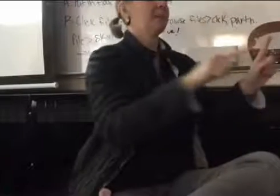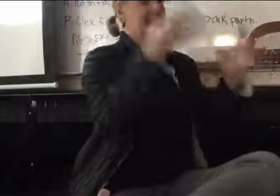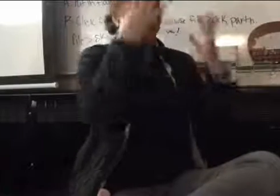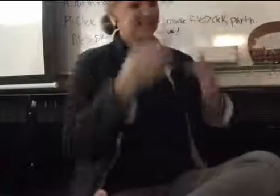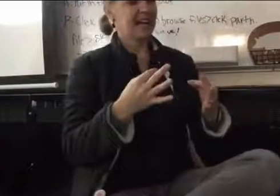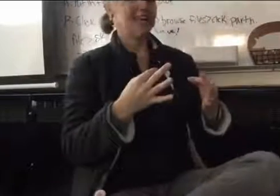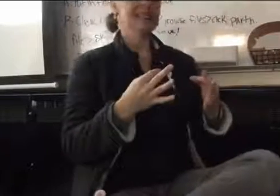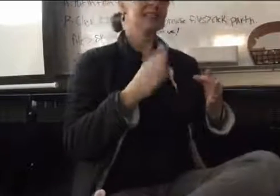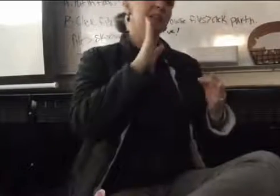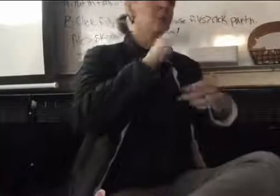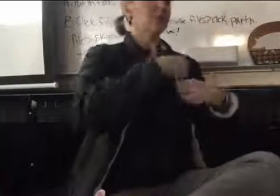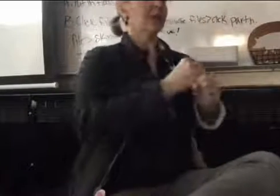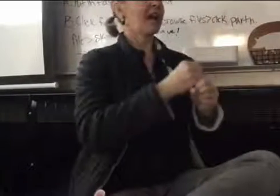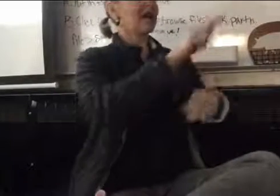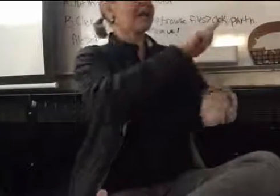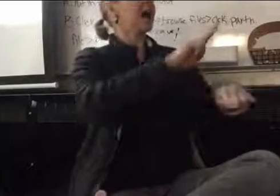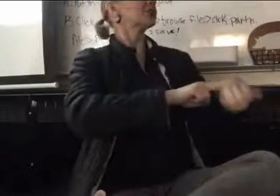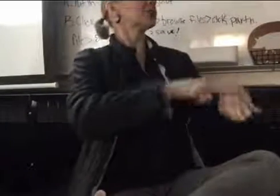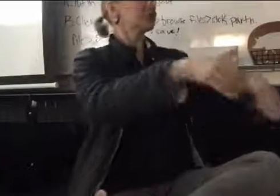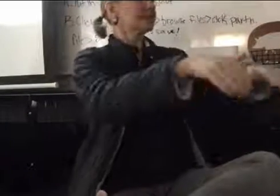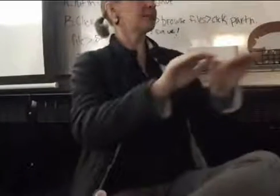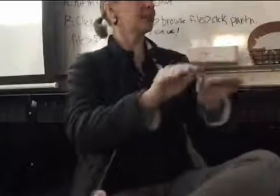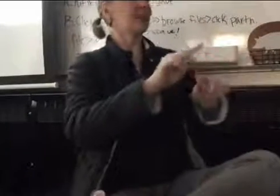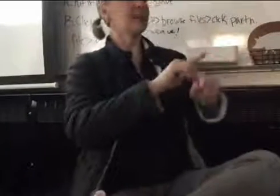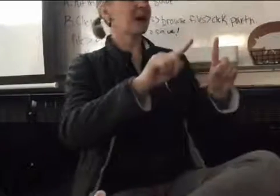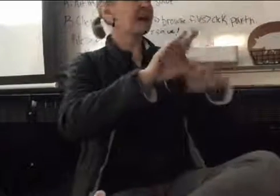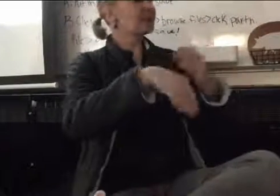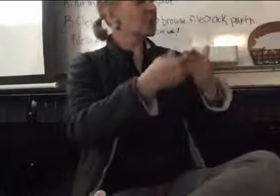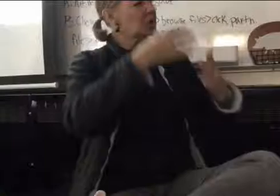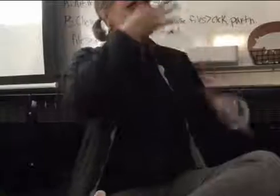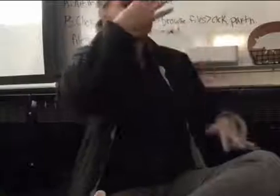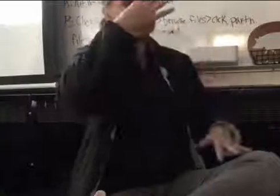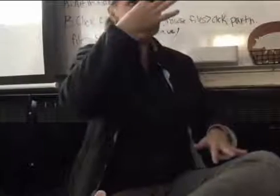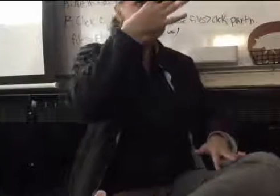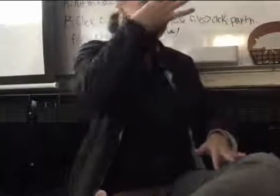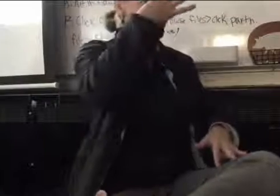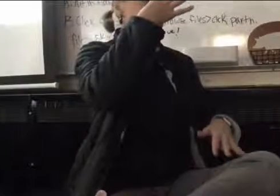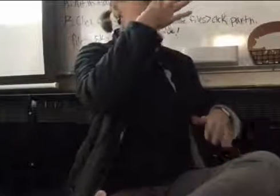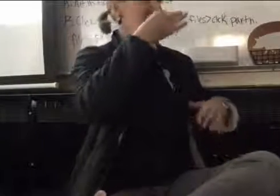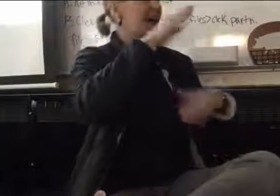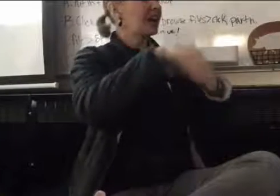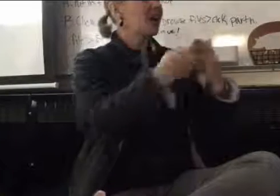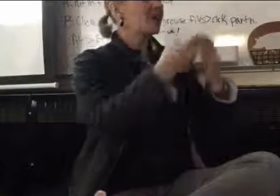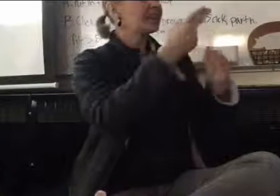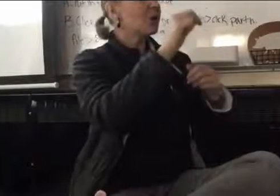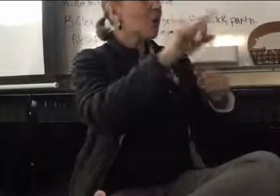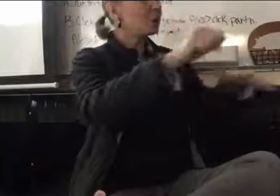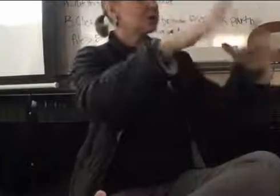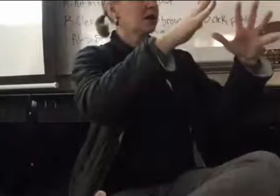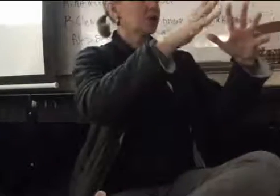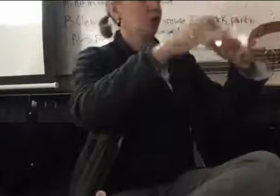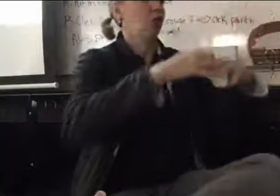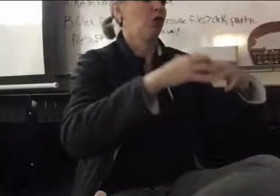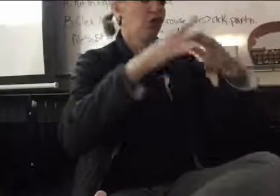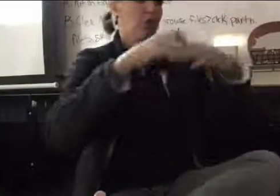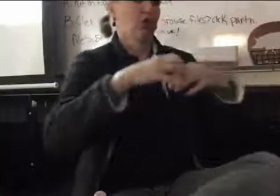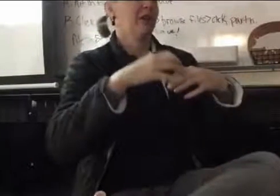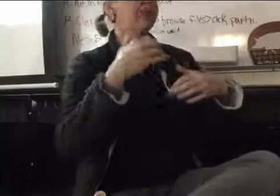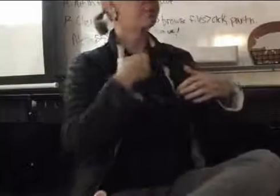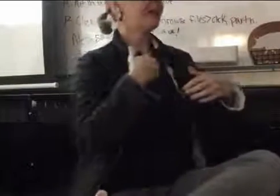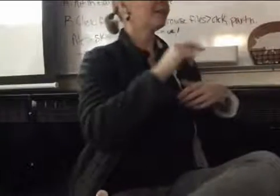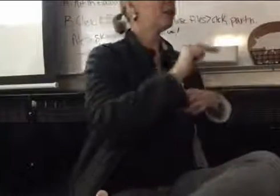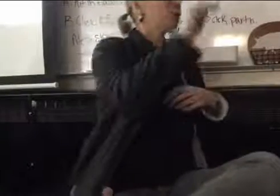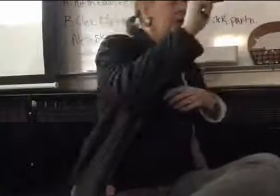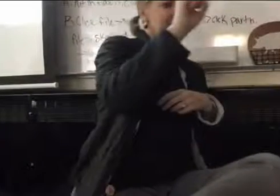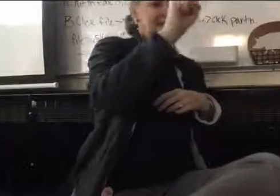a national cemetery. There's all this stench, like all these holes are caving in. You have Confederates buried with Union